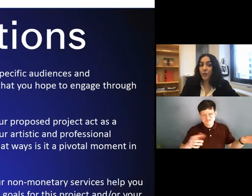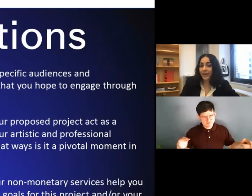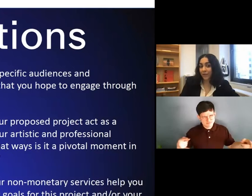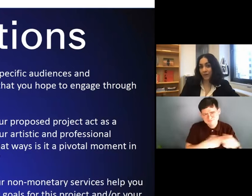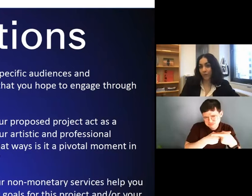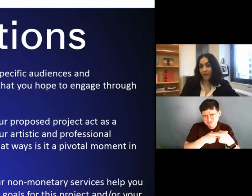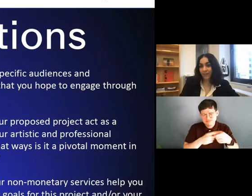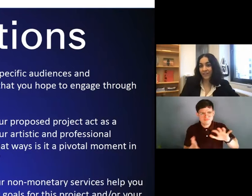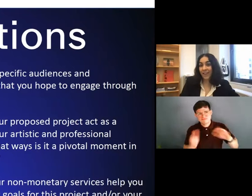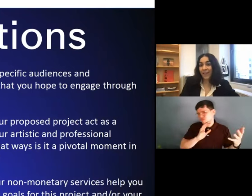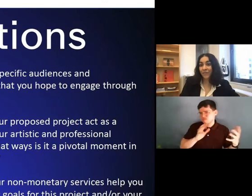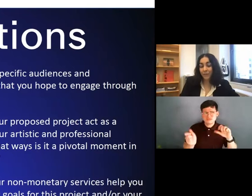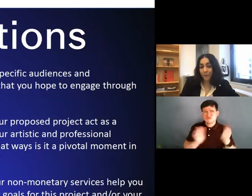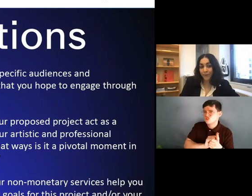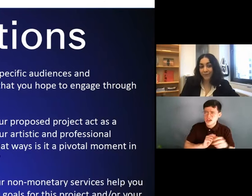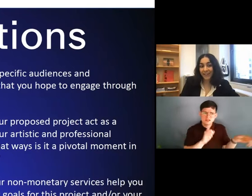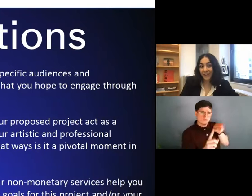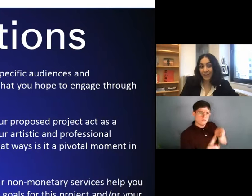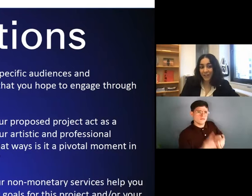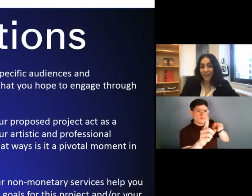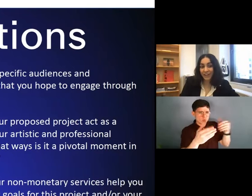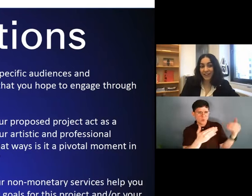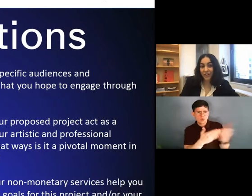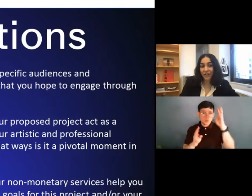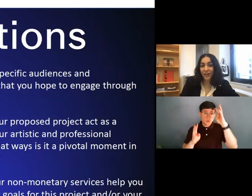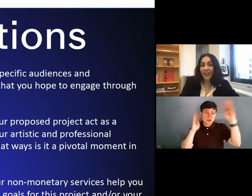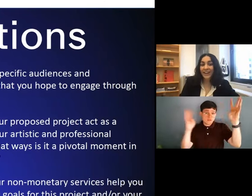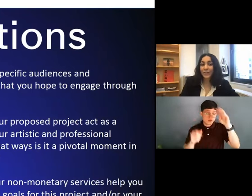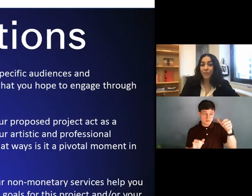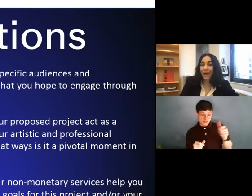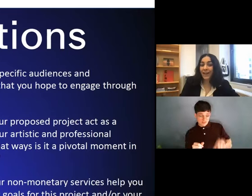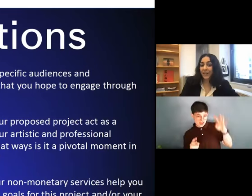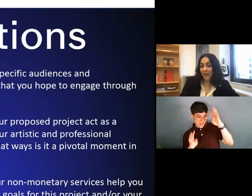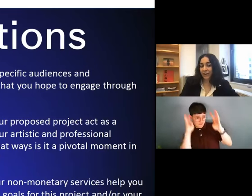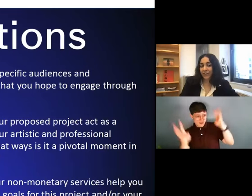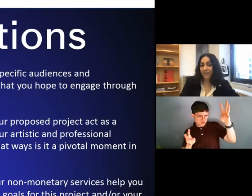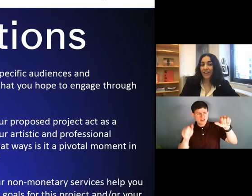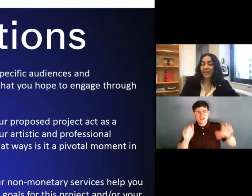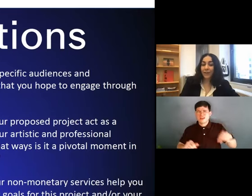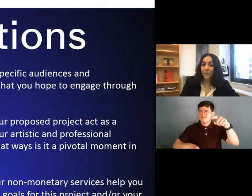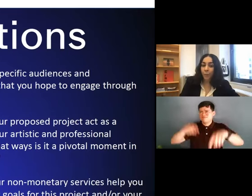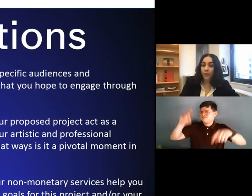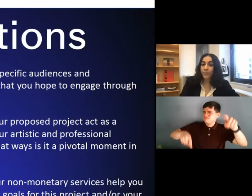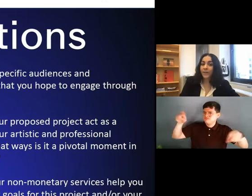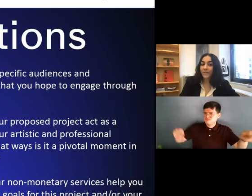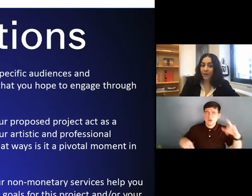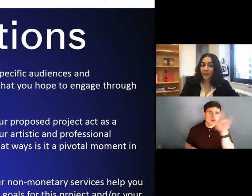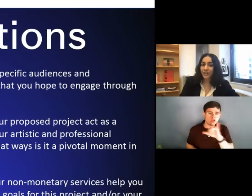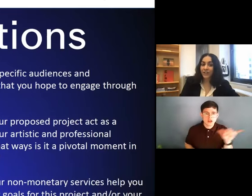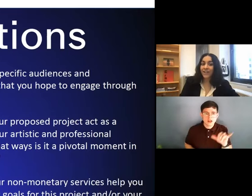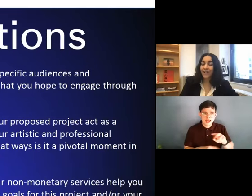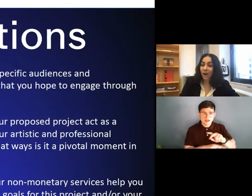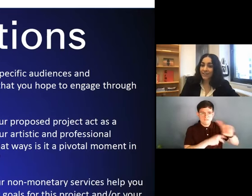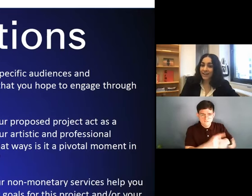new and innovative ways. And remember, innovation can occur in a variety of areas, like form,